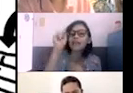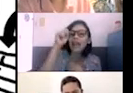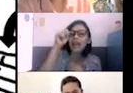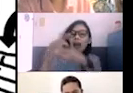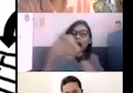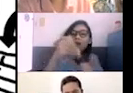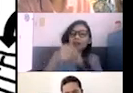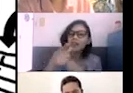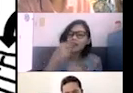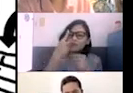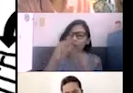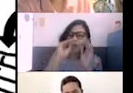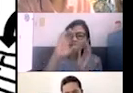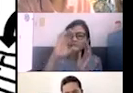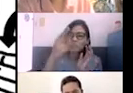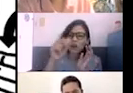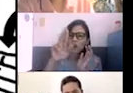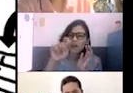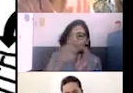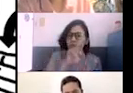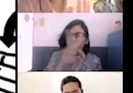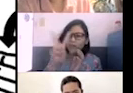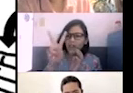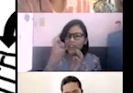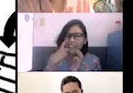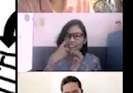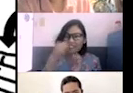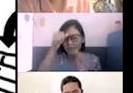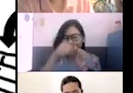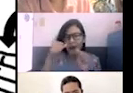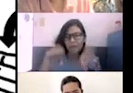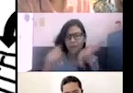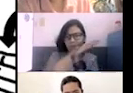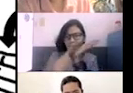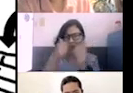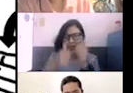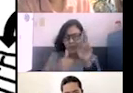Yami. Yami saying, I just wanted to add also